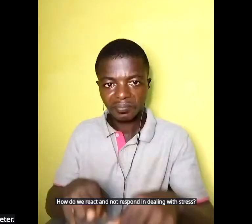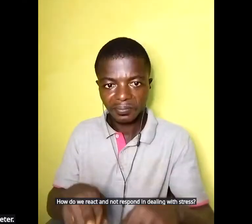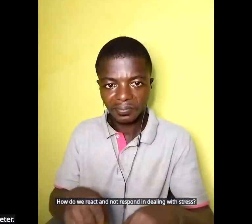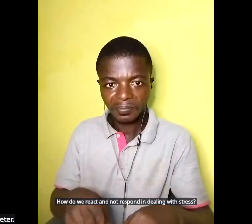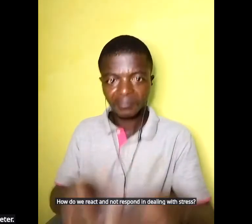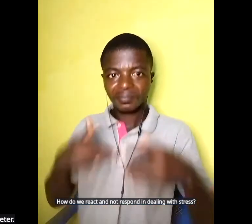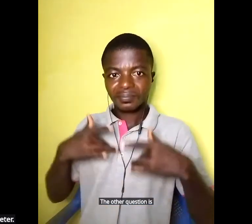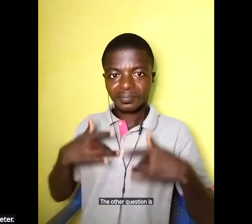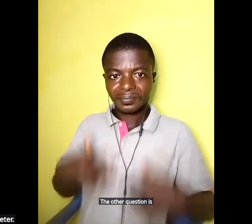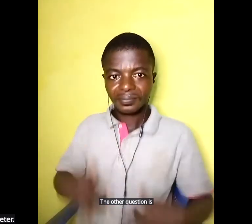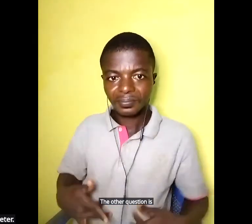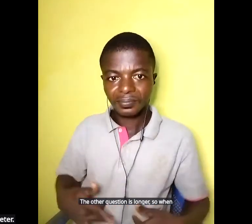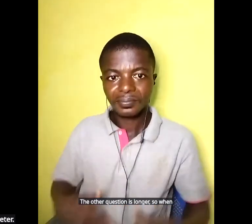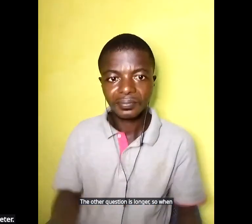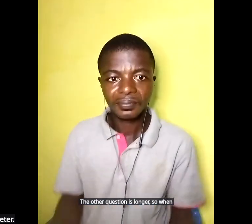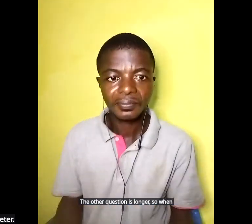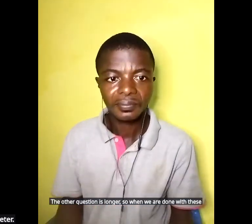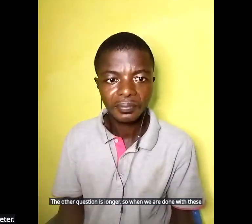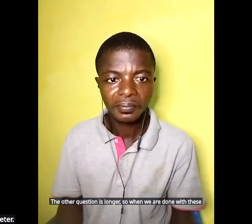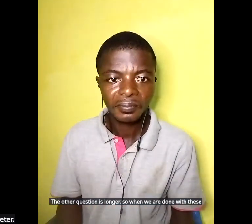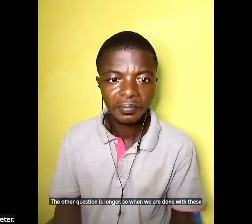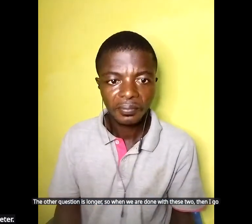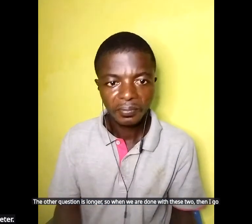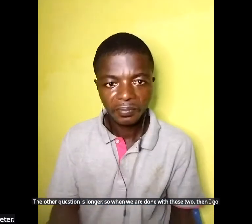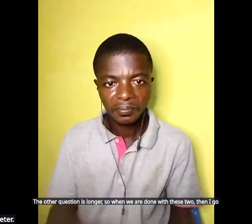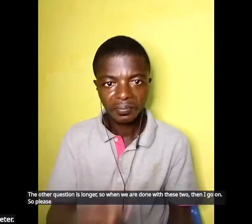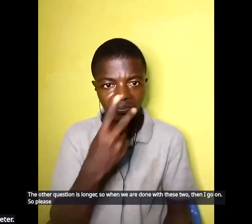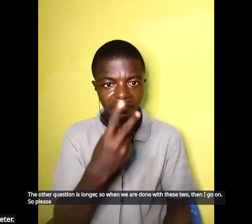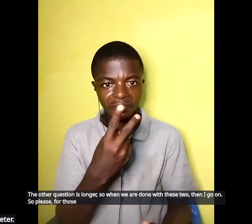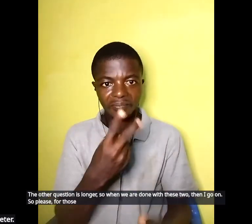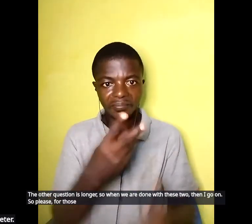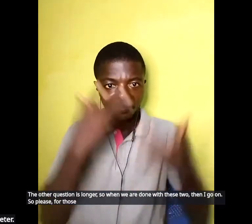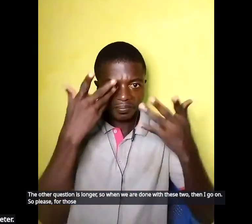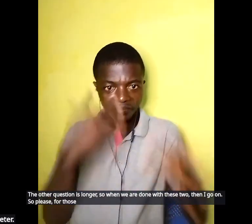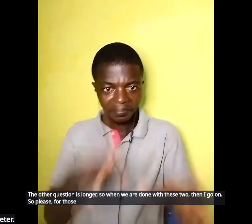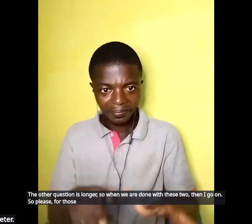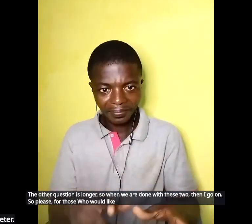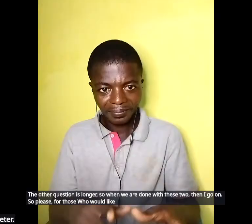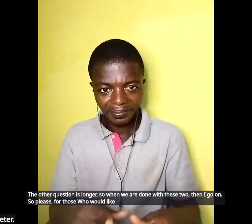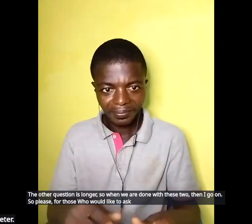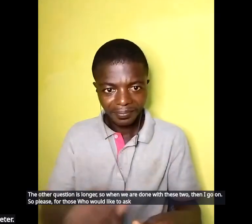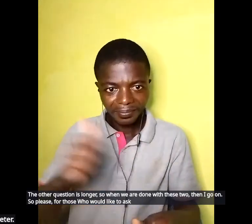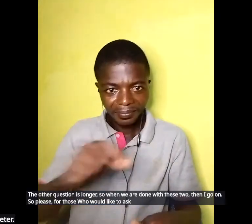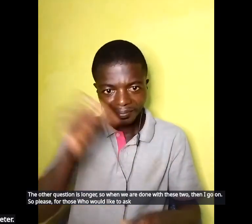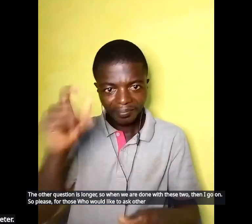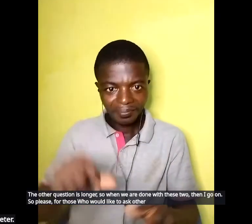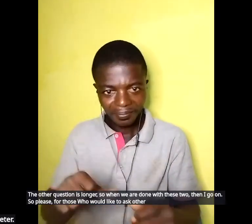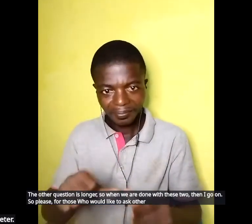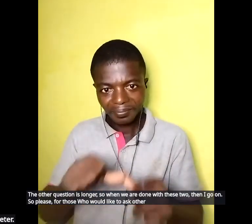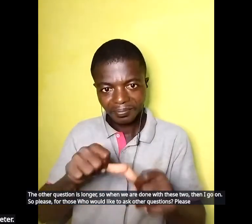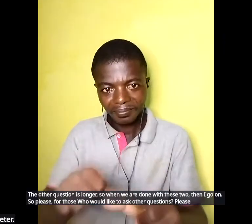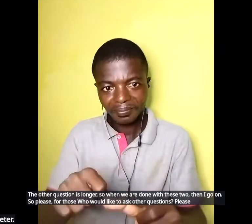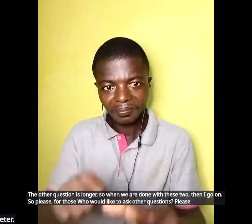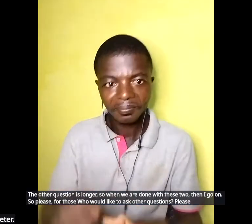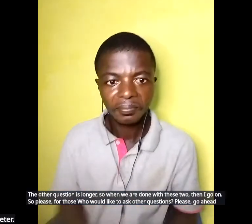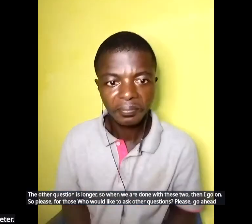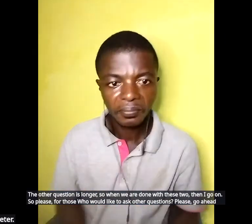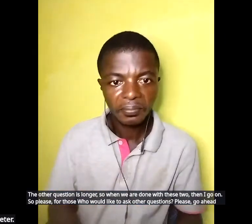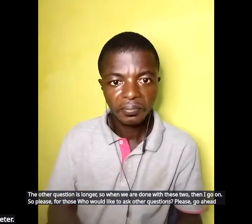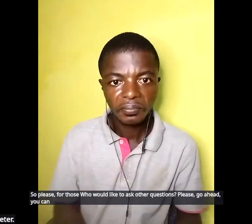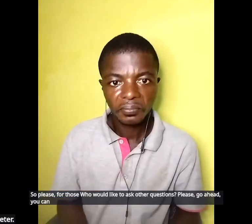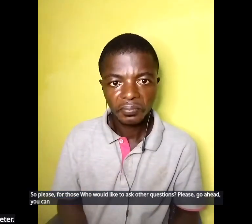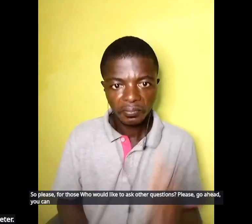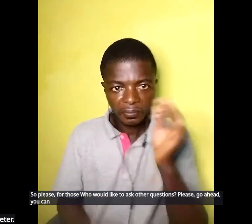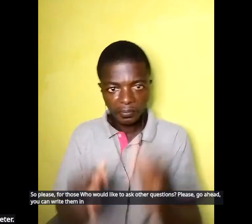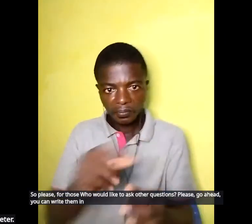is longer. So when we are done with these two, then I go on. So please, for those who would like to ask other questions, please go ahead. You can write